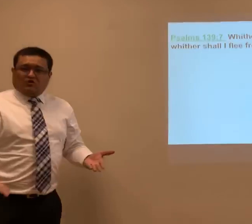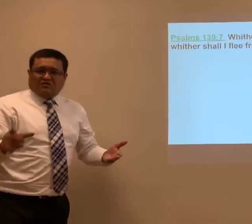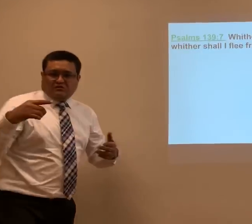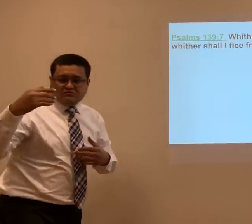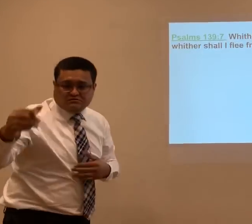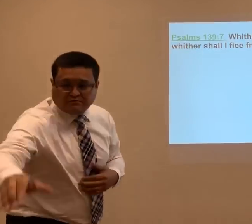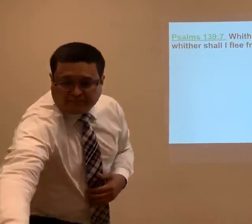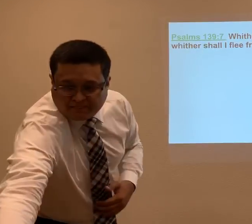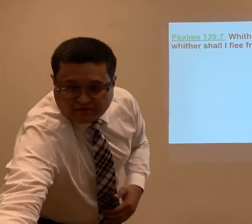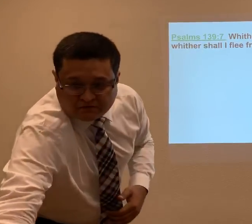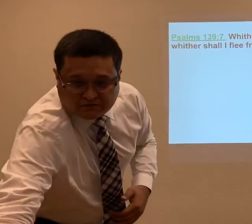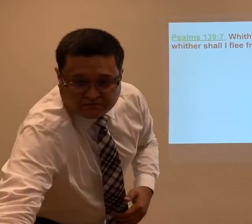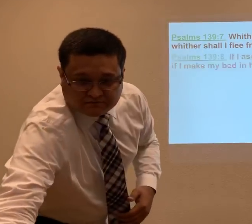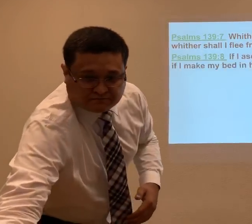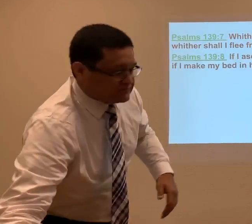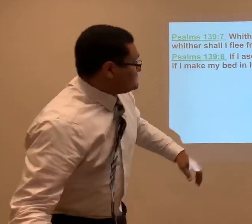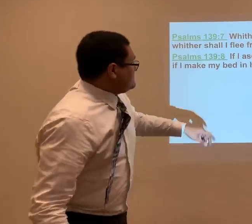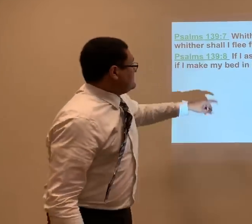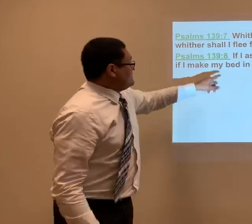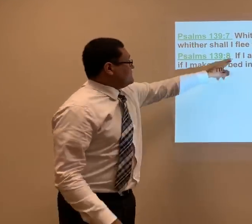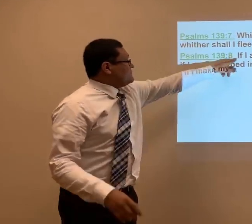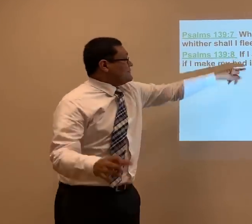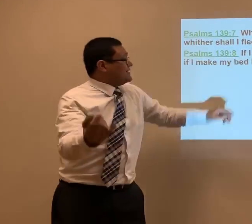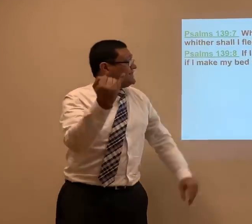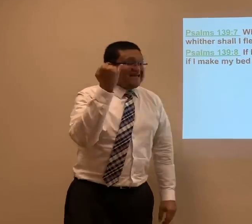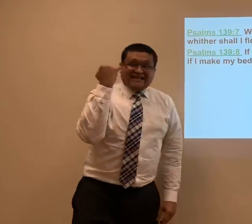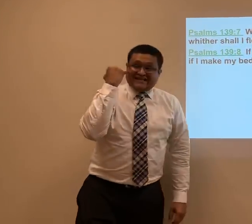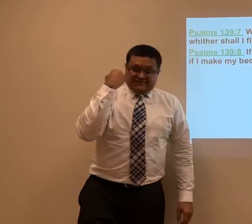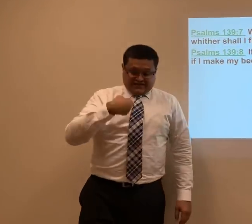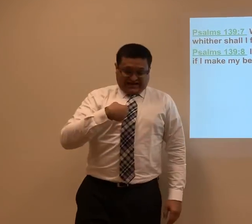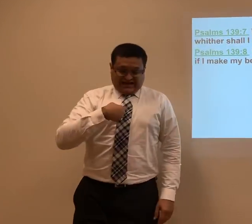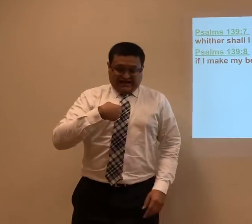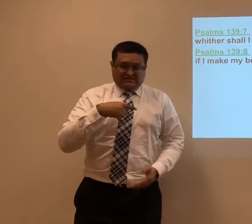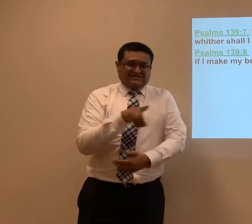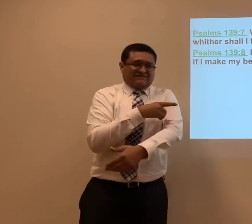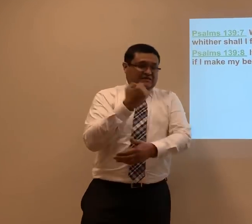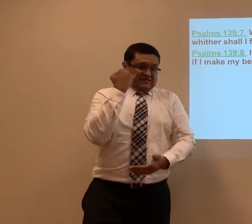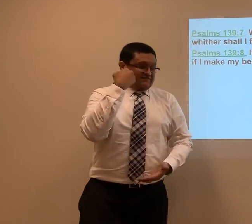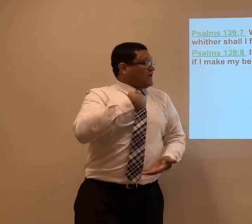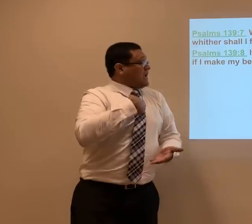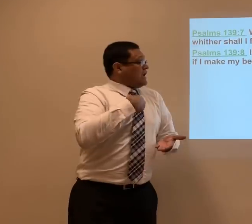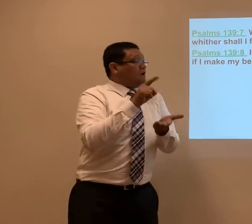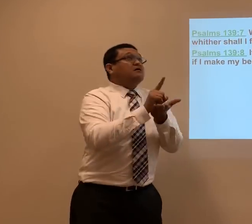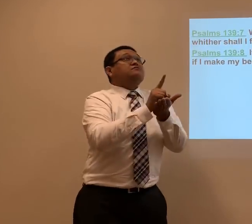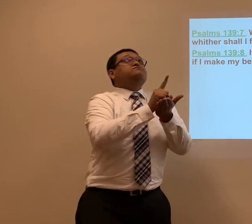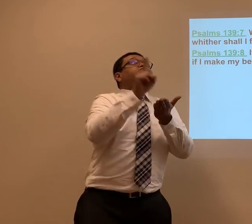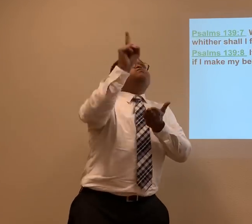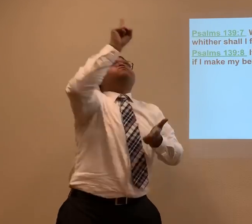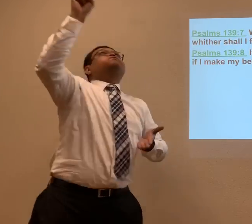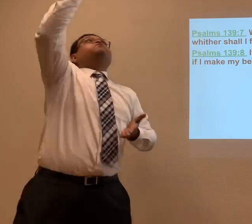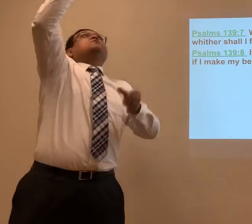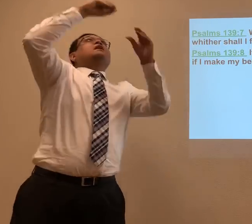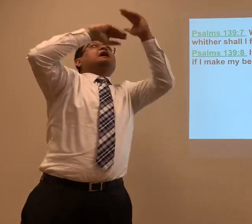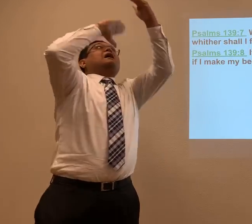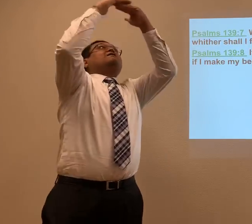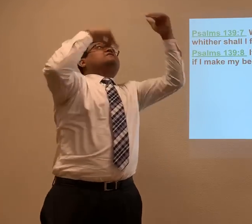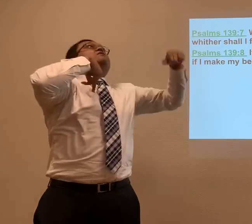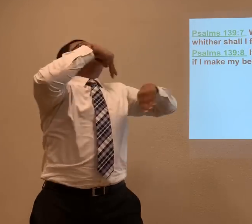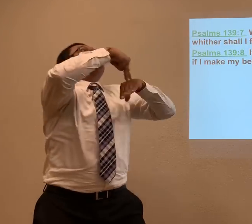God is there. No matter where he goes, God is there. And the next verse says, and David says, if I ascend up into the